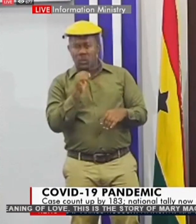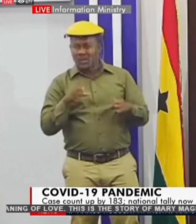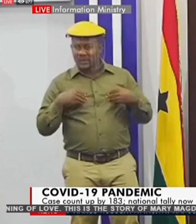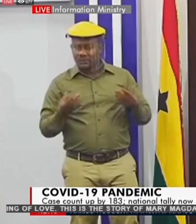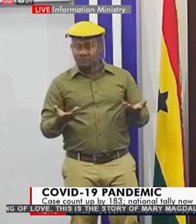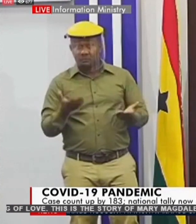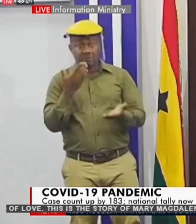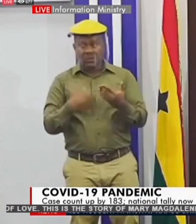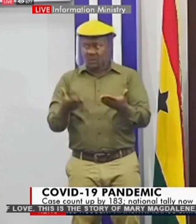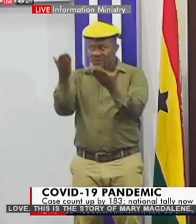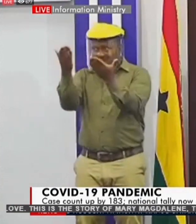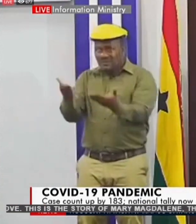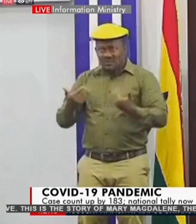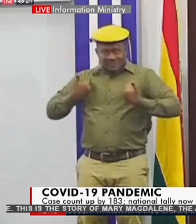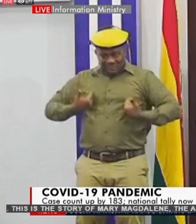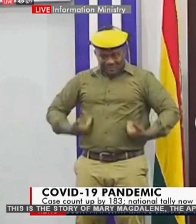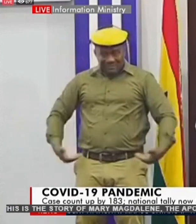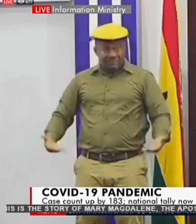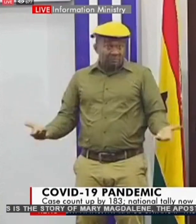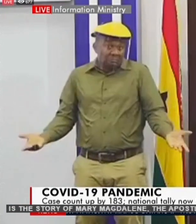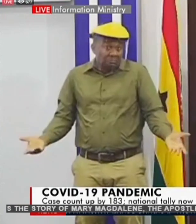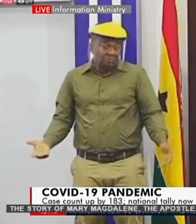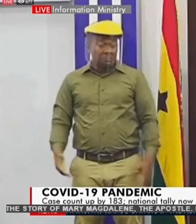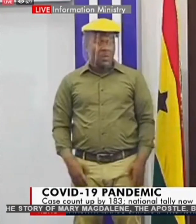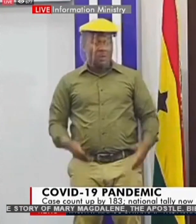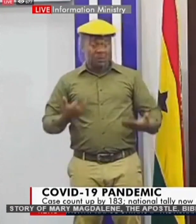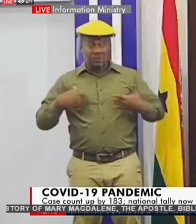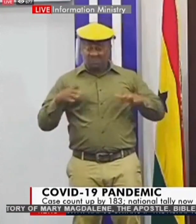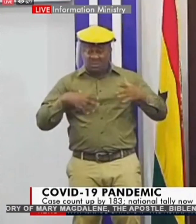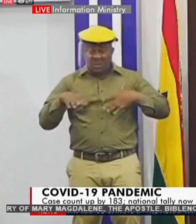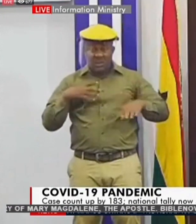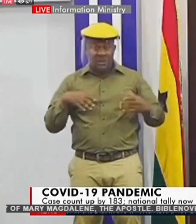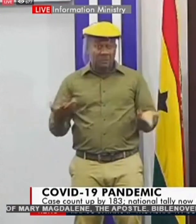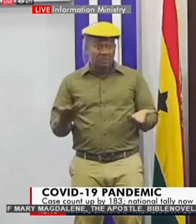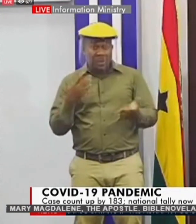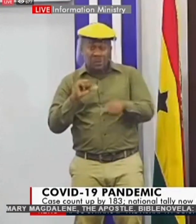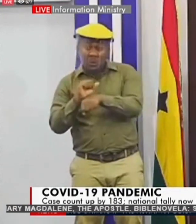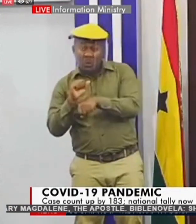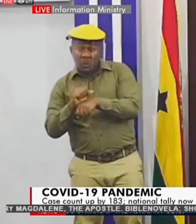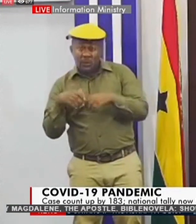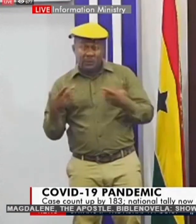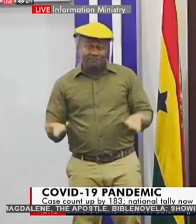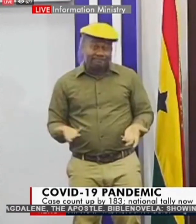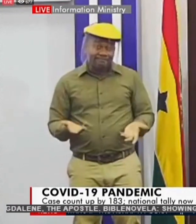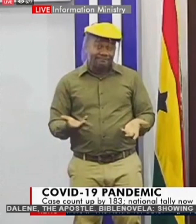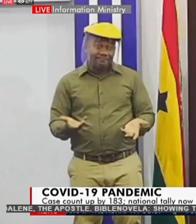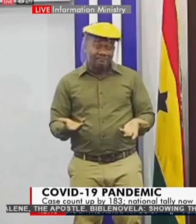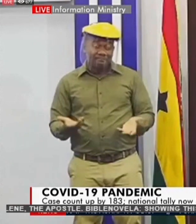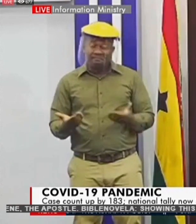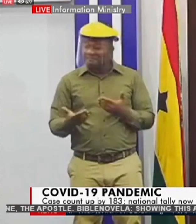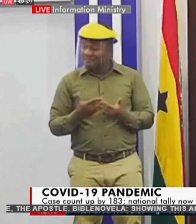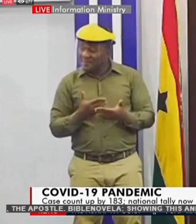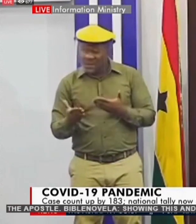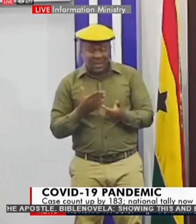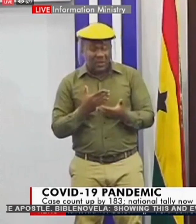your physical appearance. It might be your social group. It might be your profession. It can be any other